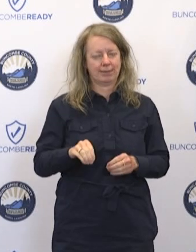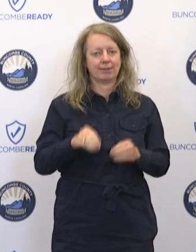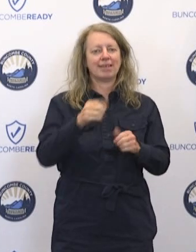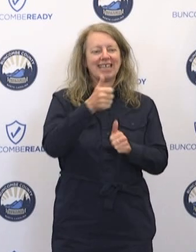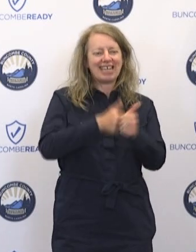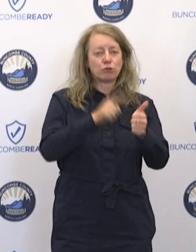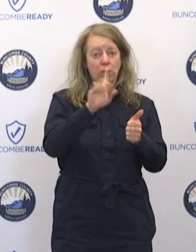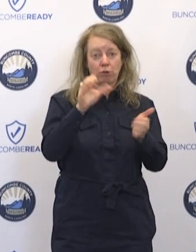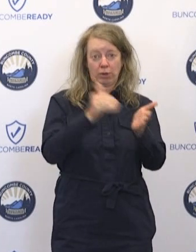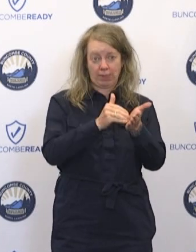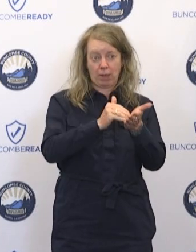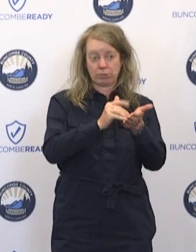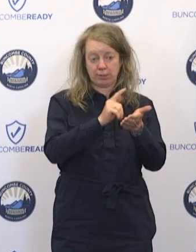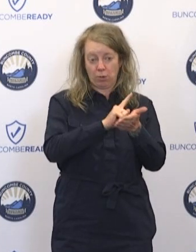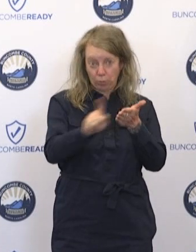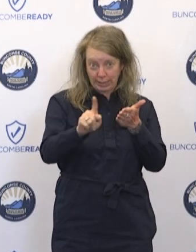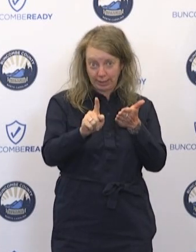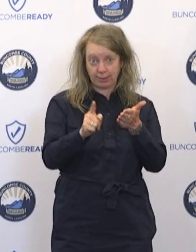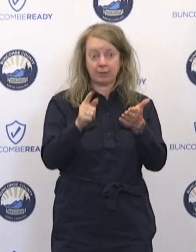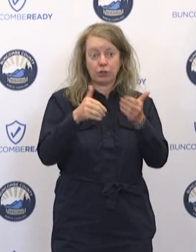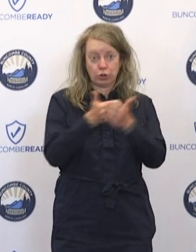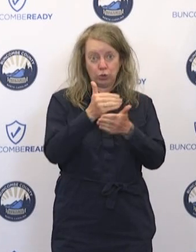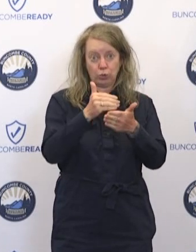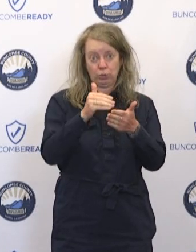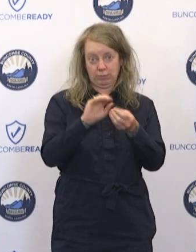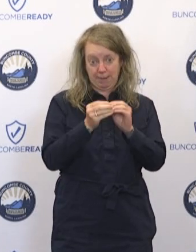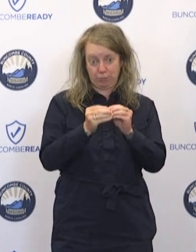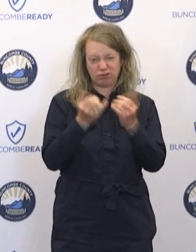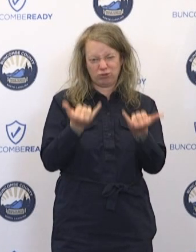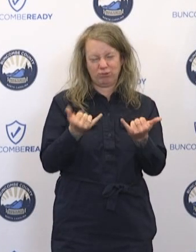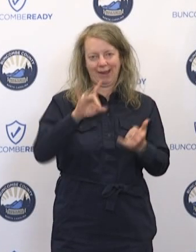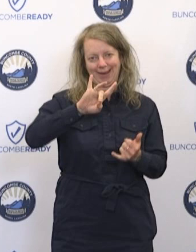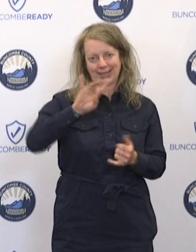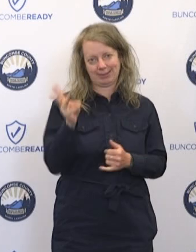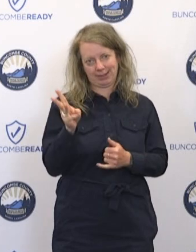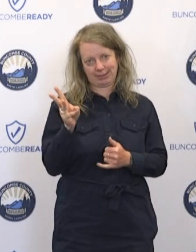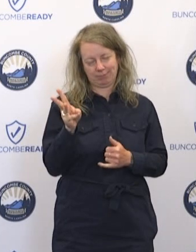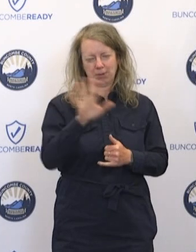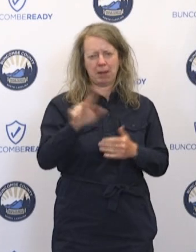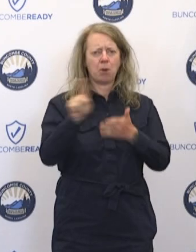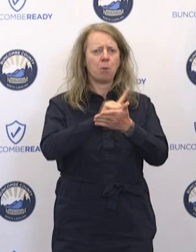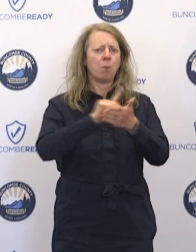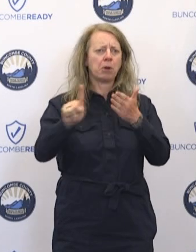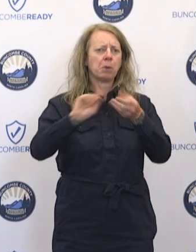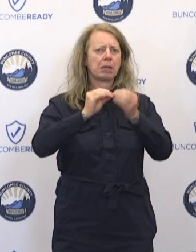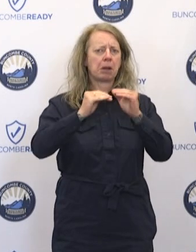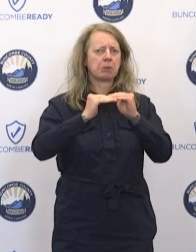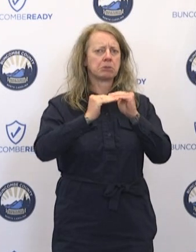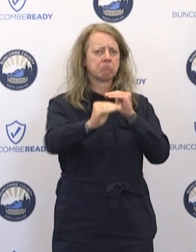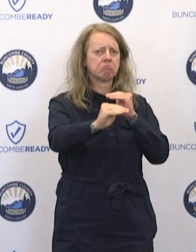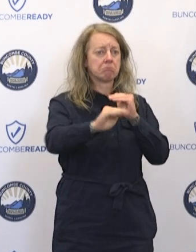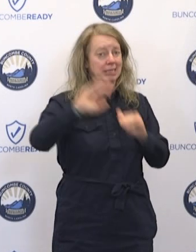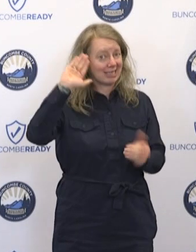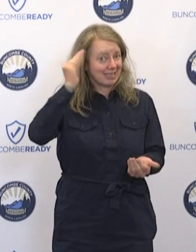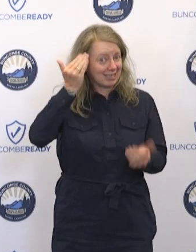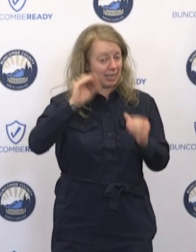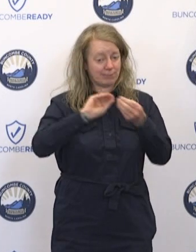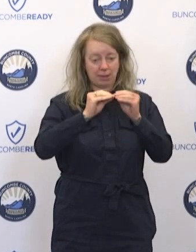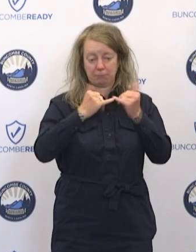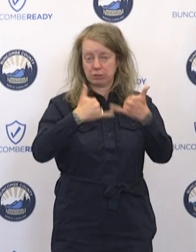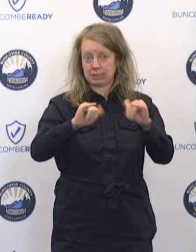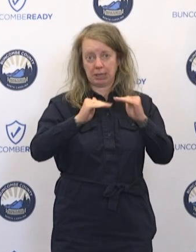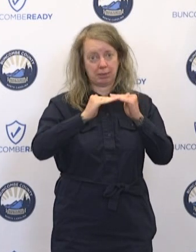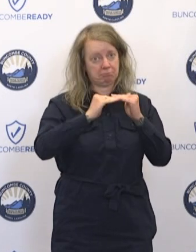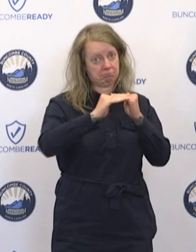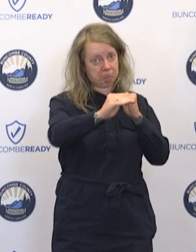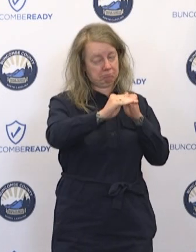week today is 86. After over a week of stability and what appears to be a plateau we have experienced in the